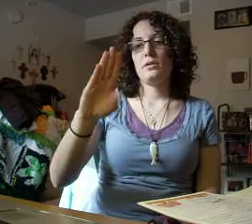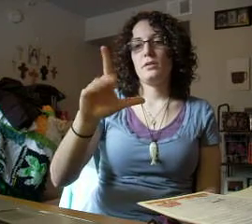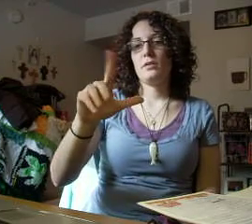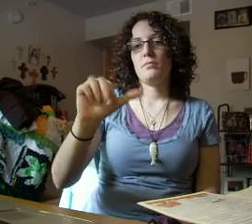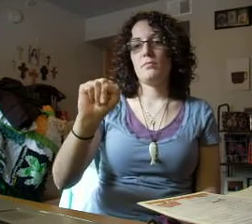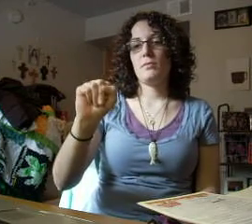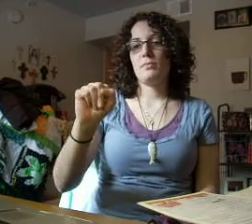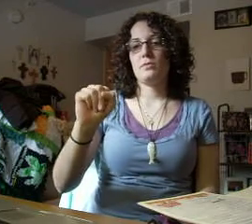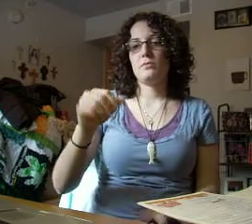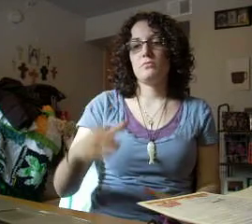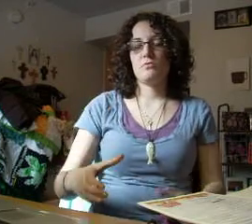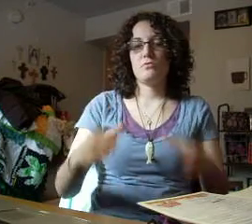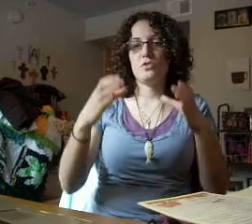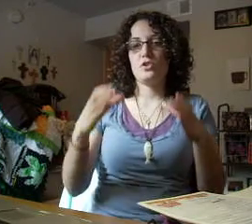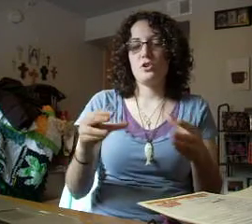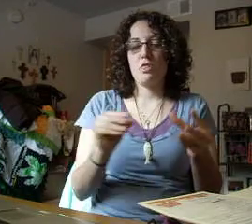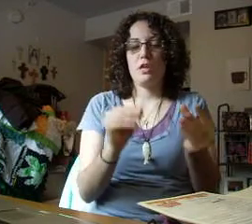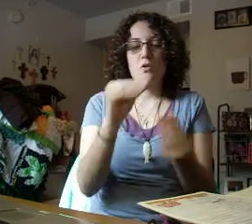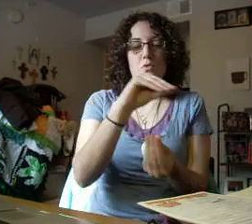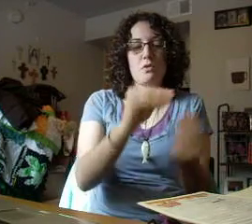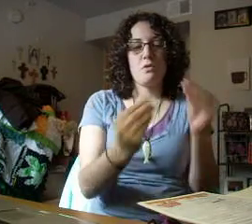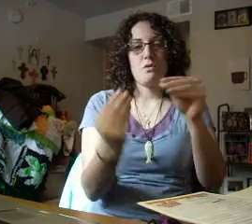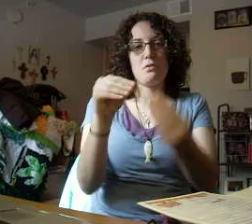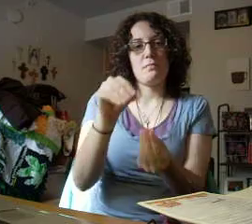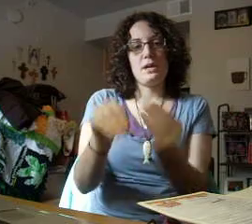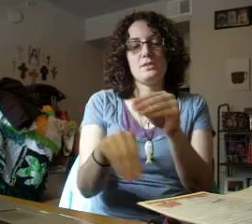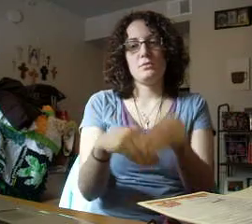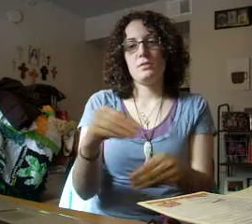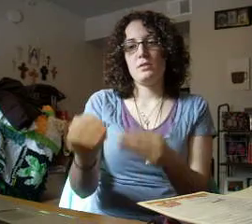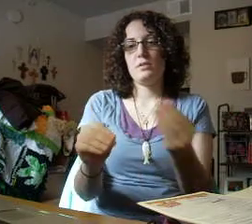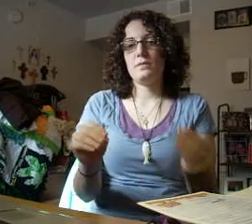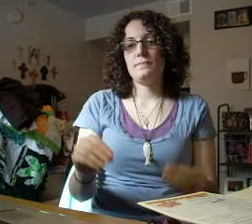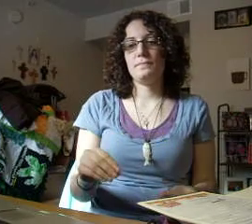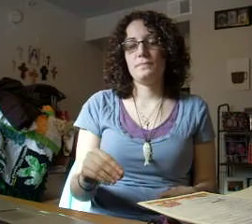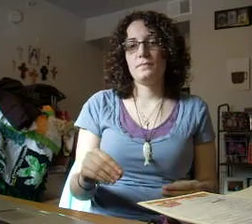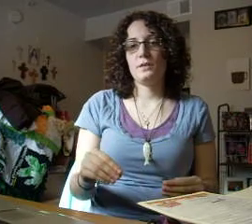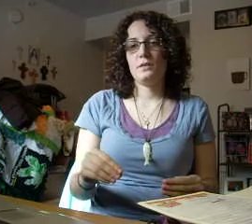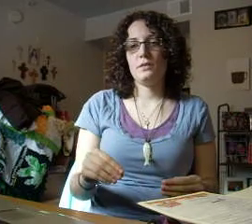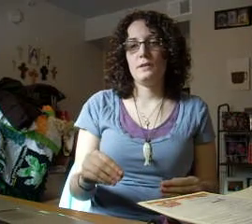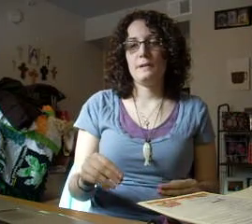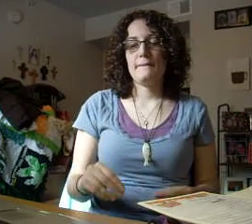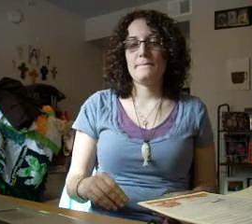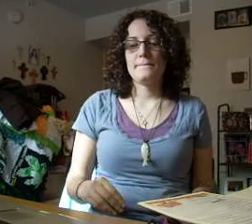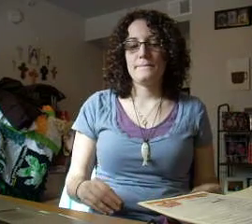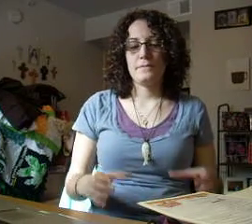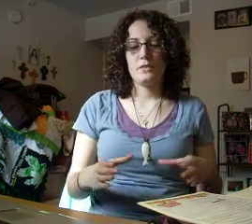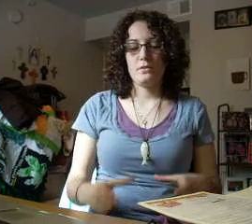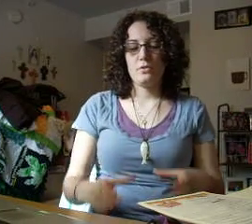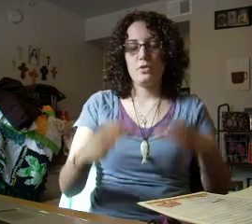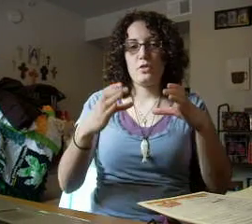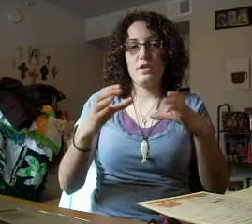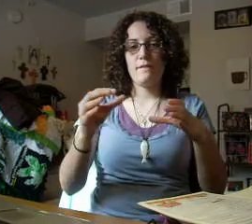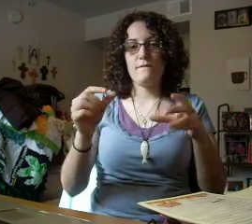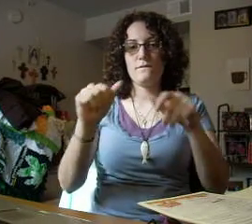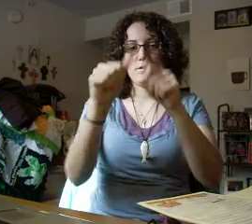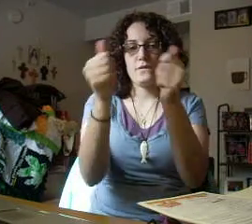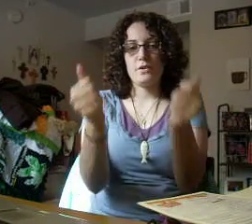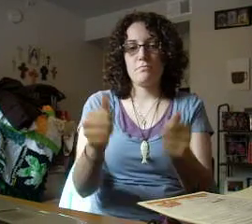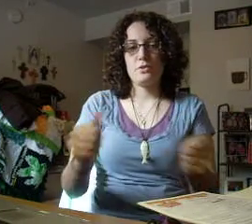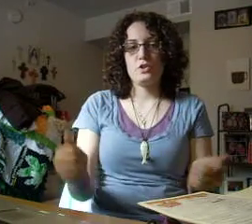around, and they roll past one another. So they will take the shape of their container and fill in the nooks and